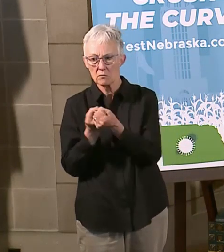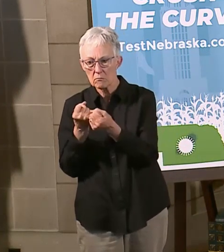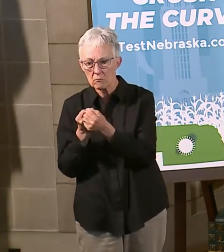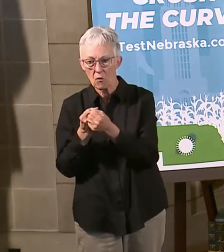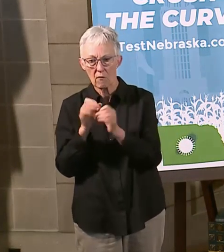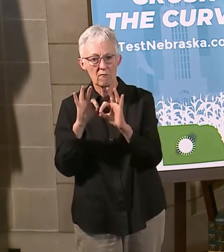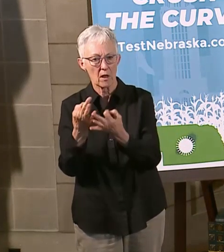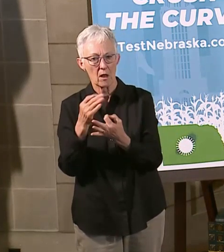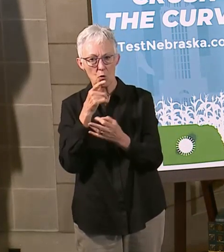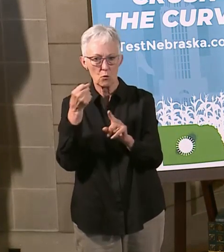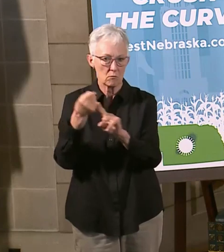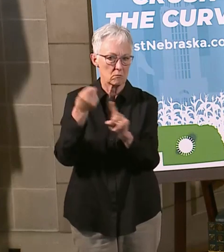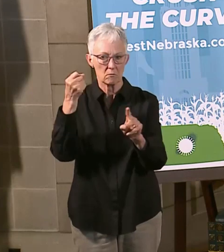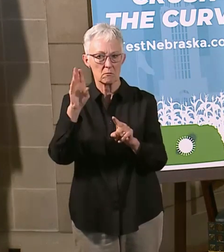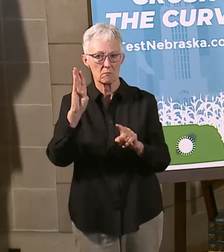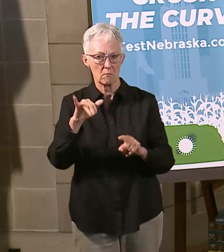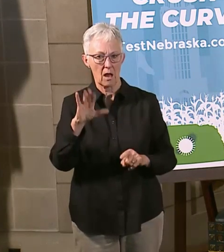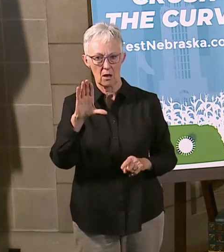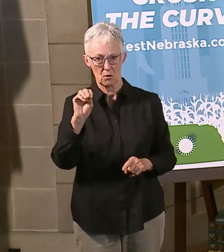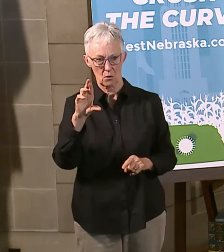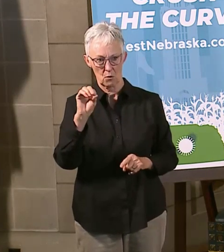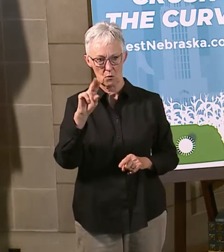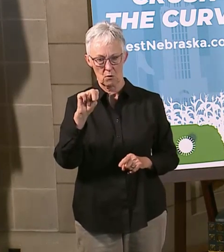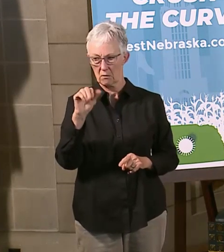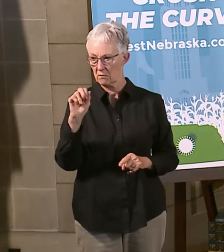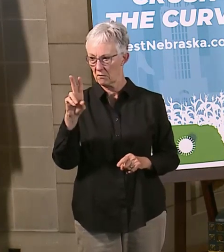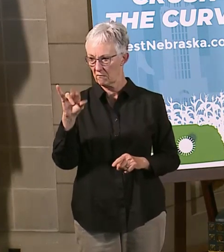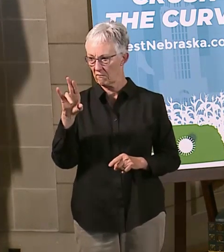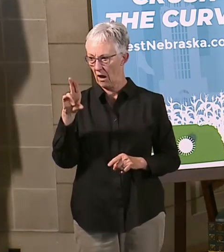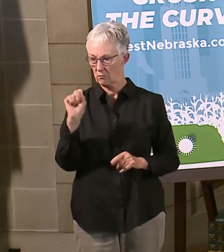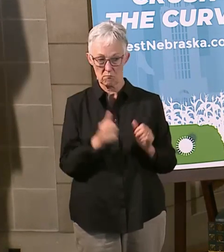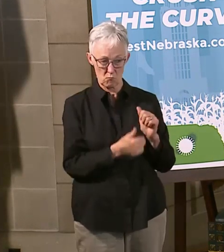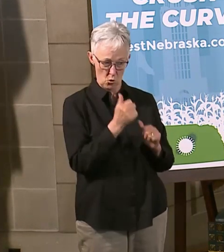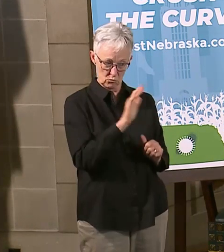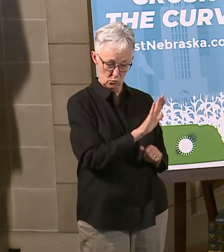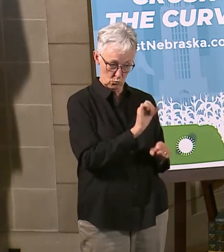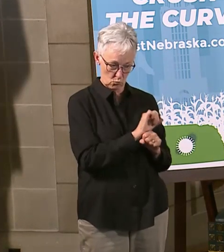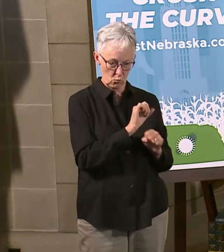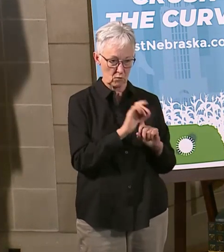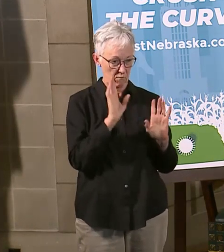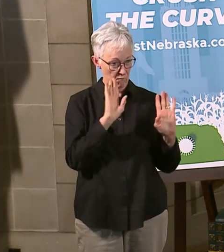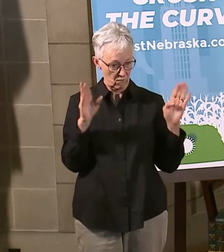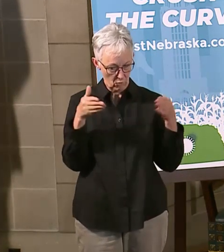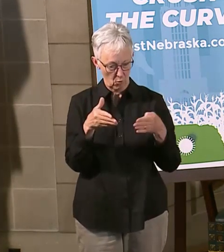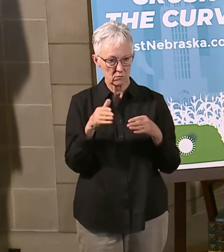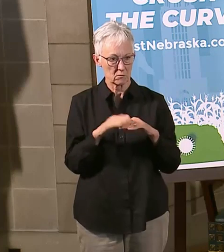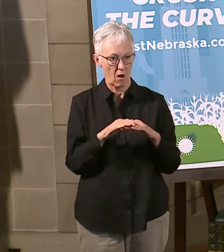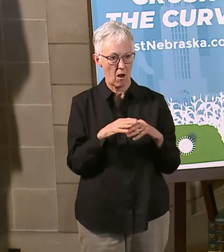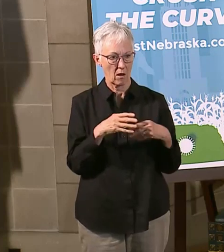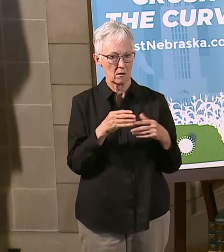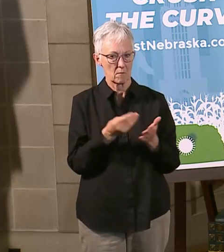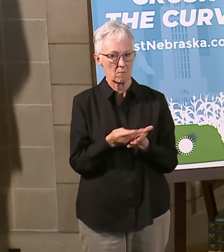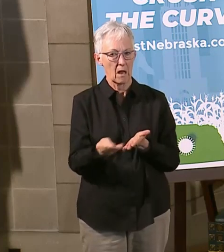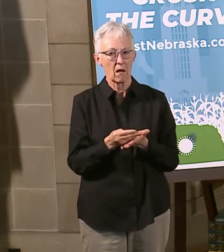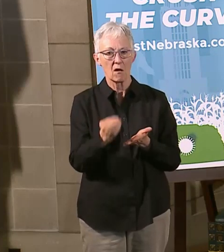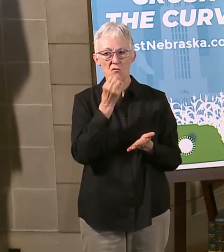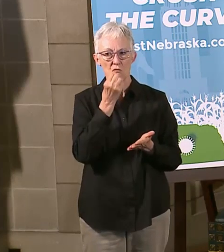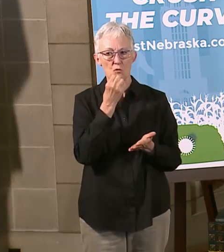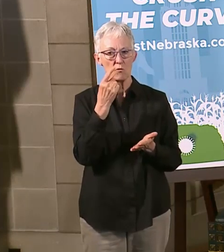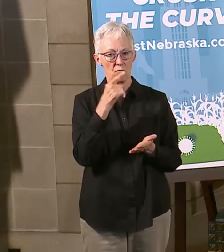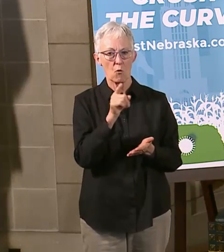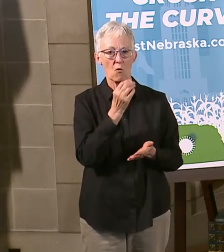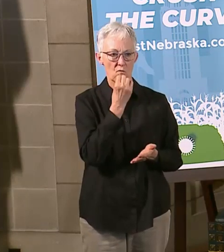on the food banks, but I think that, you know, again, that would be something where work through your community collaborative,